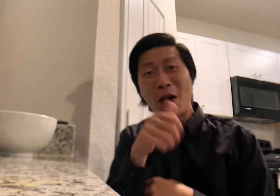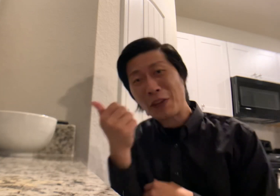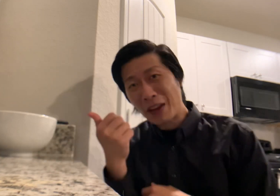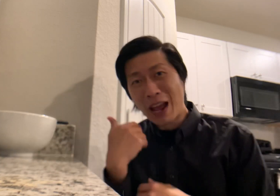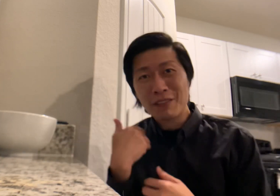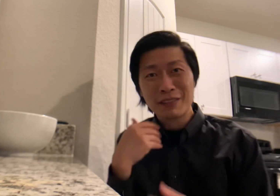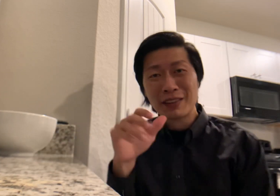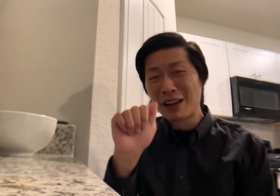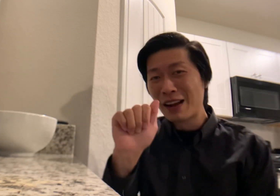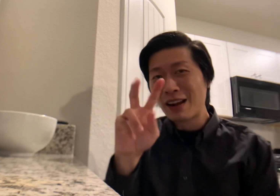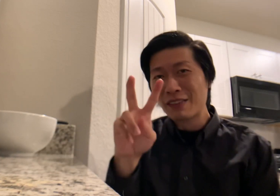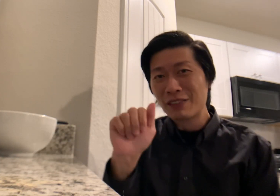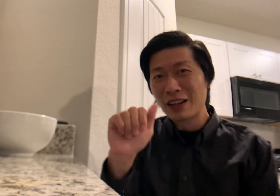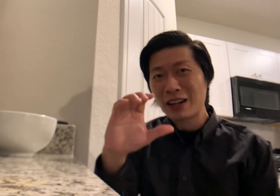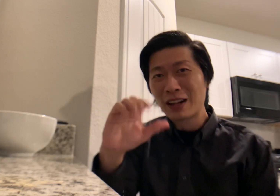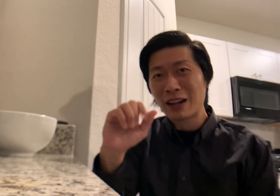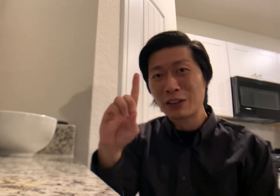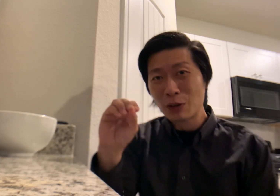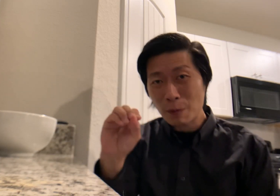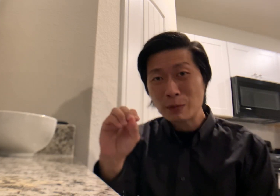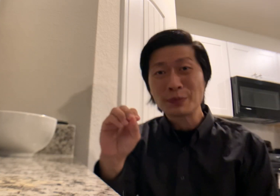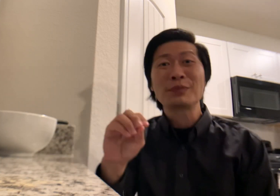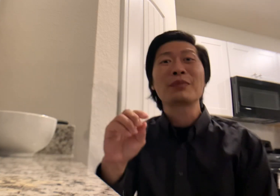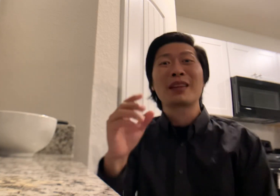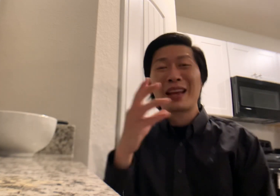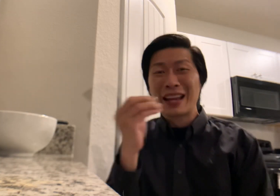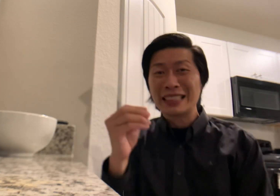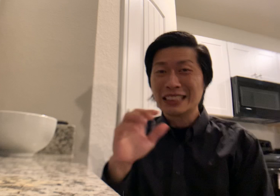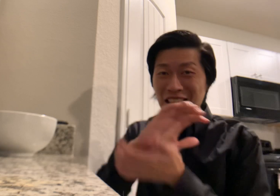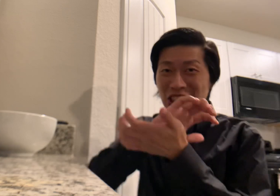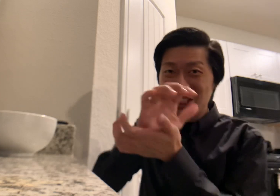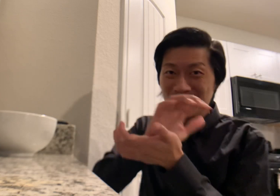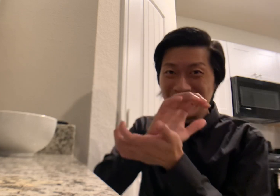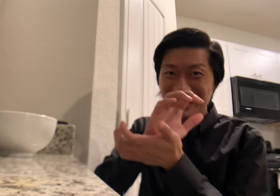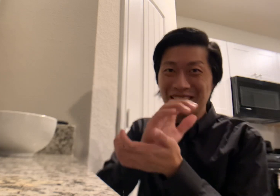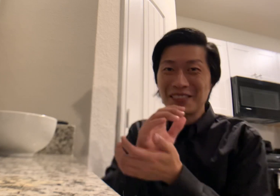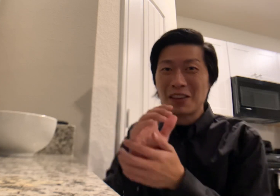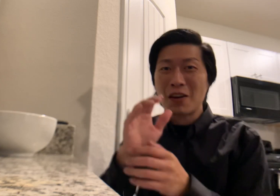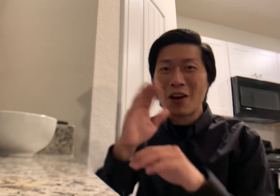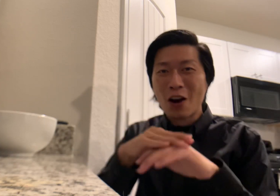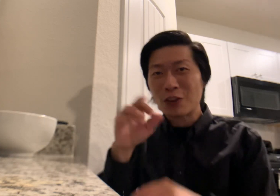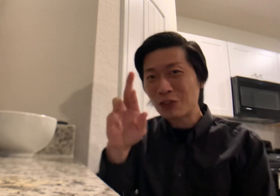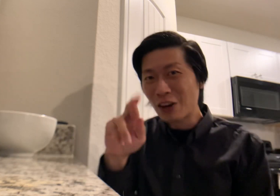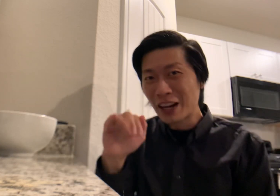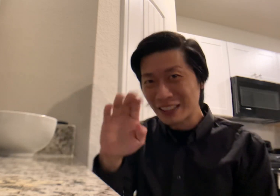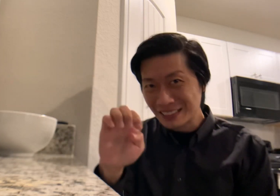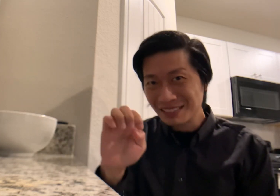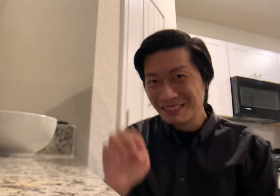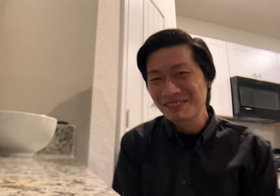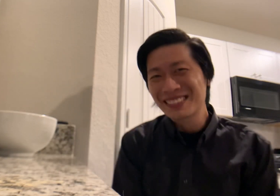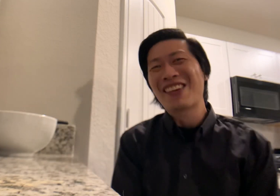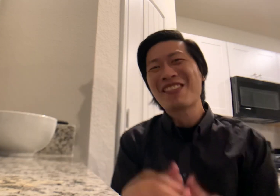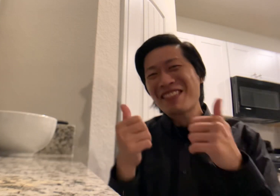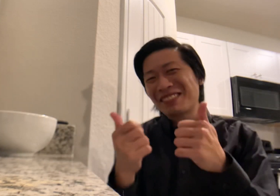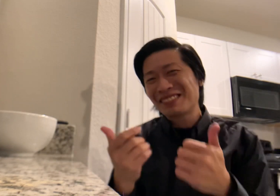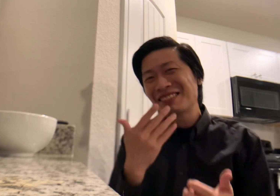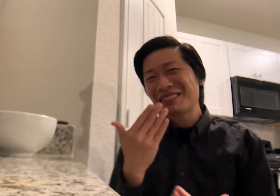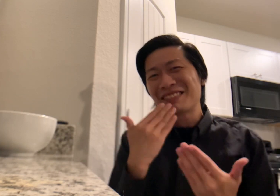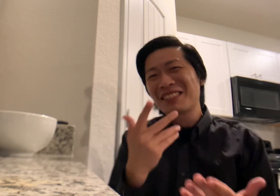kind of snacks. My other favorite thing to add is avocado and cheese on my rice. So, thank